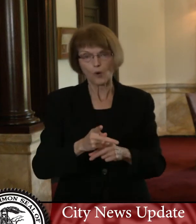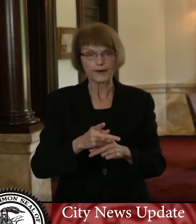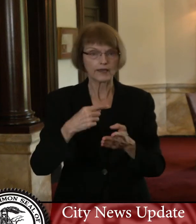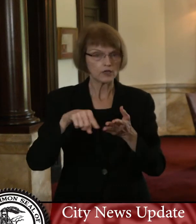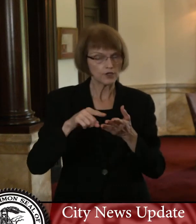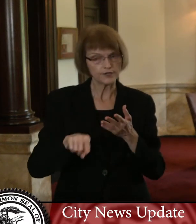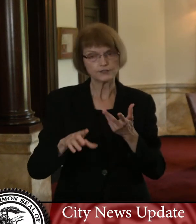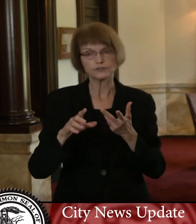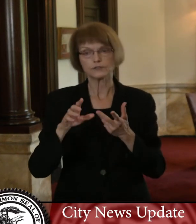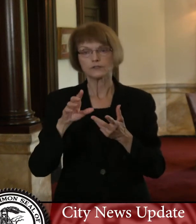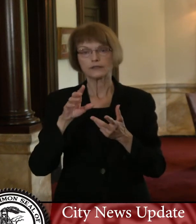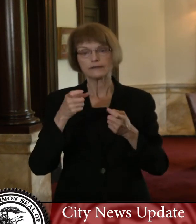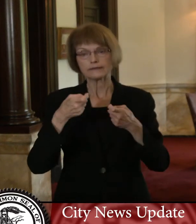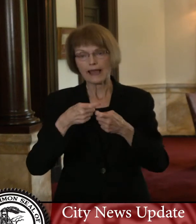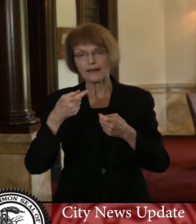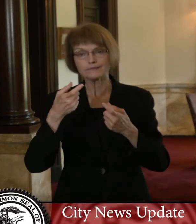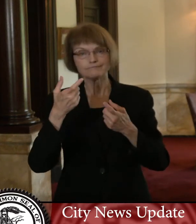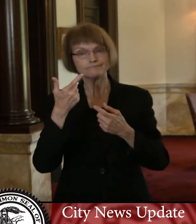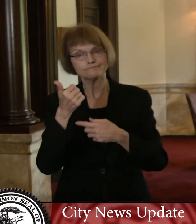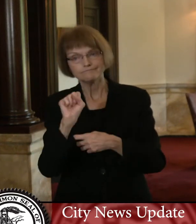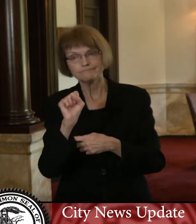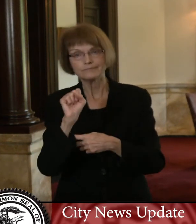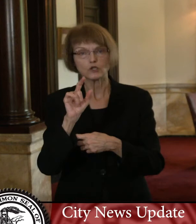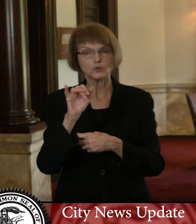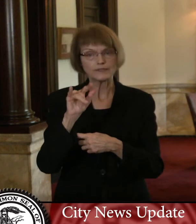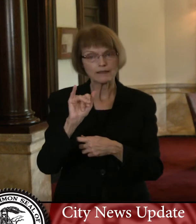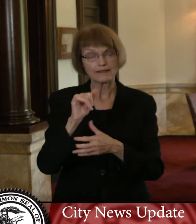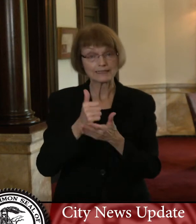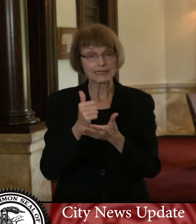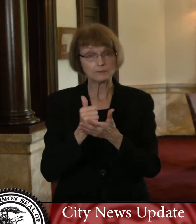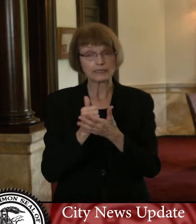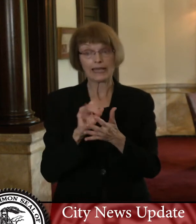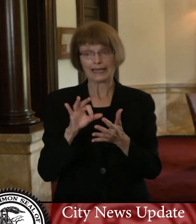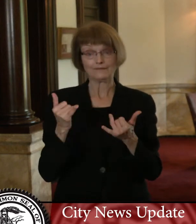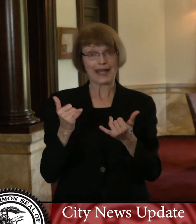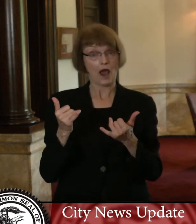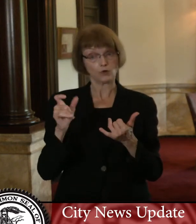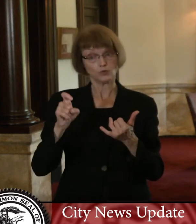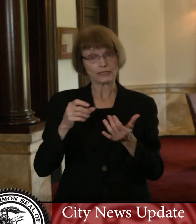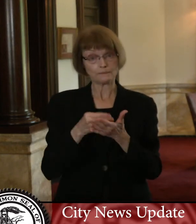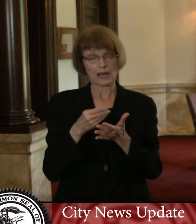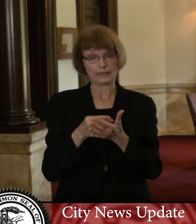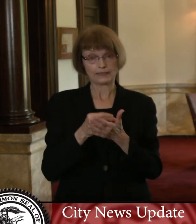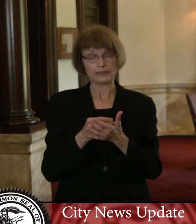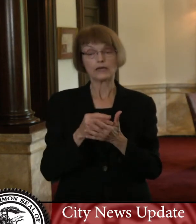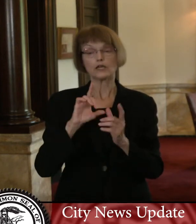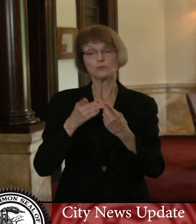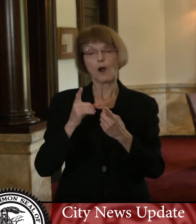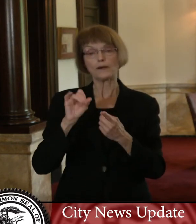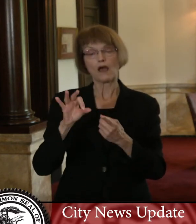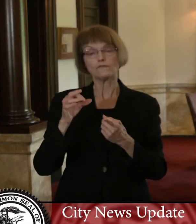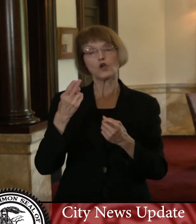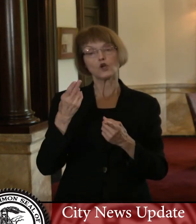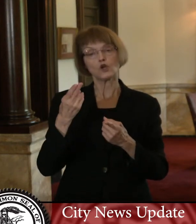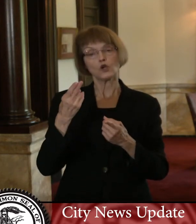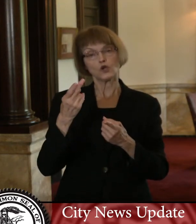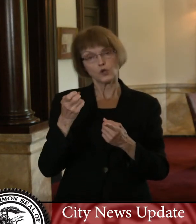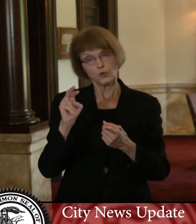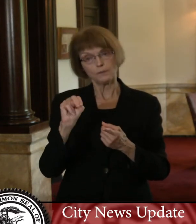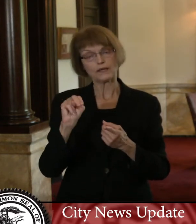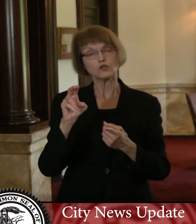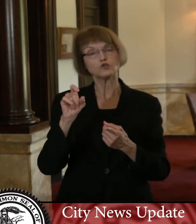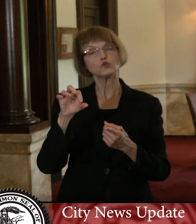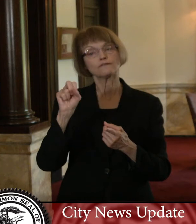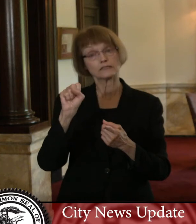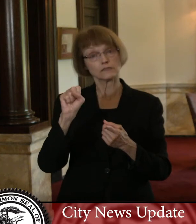the information in that plan. And also, if you have something now that you need, you can go to the Department of Human Services website and fill out